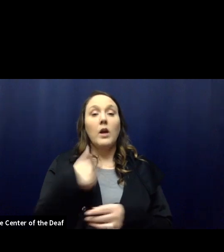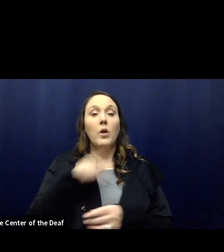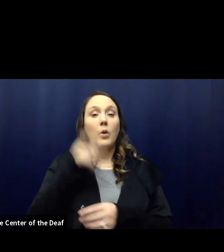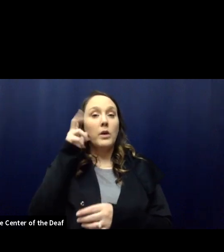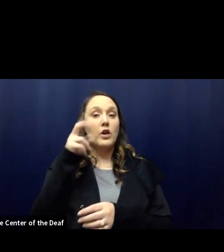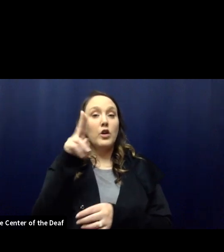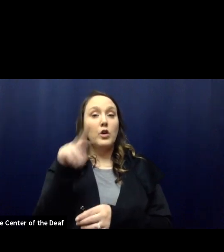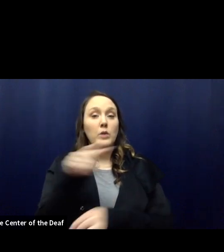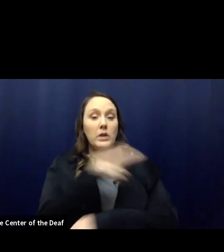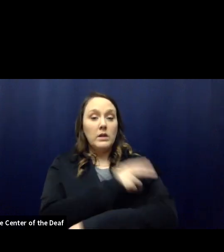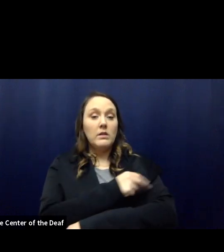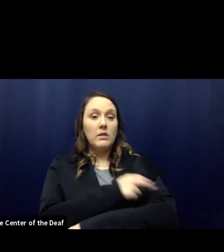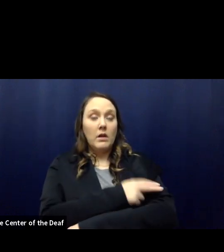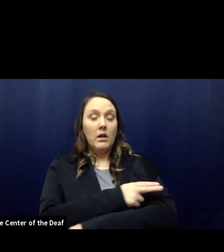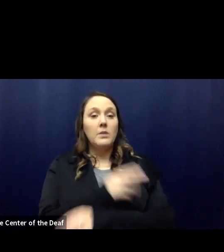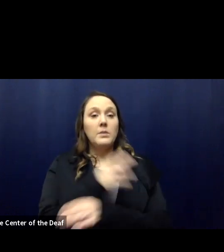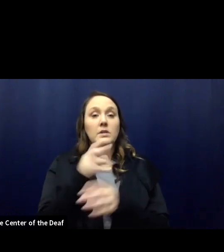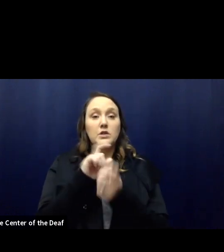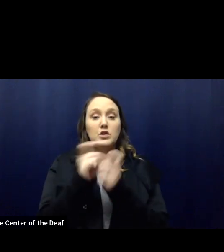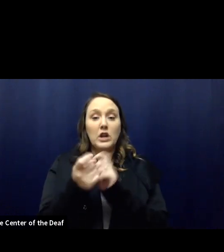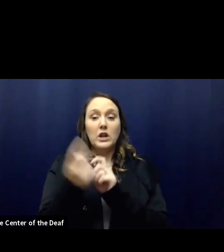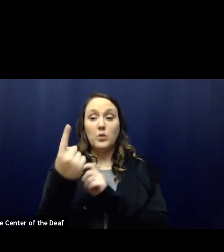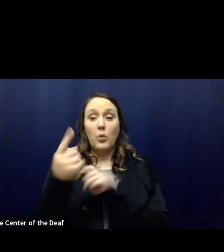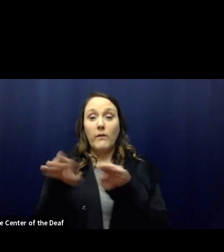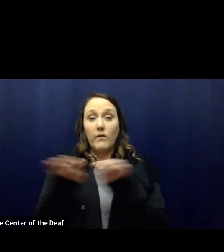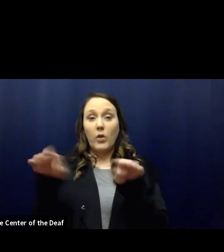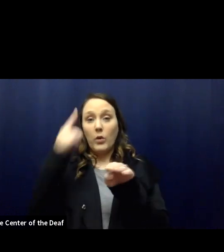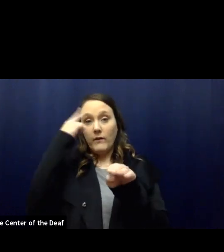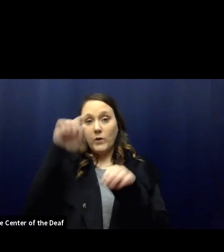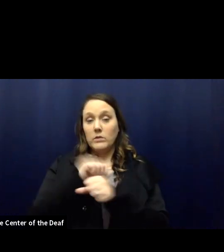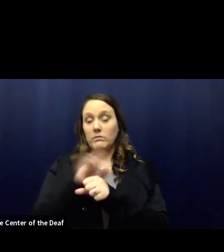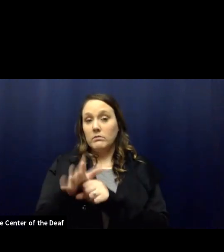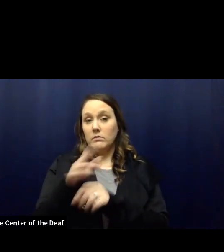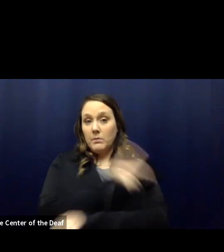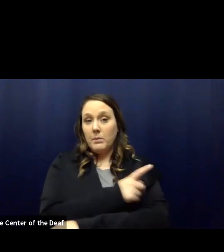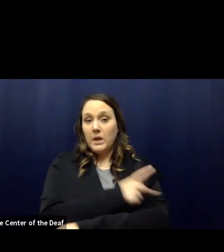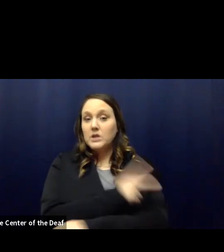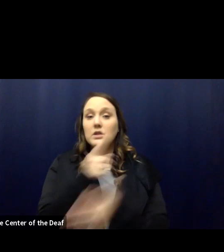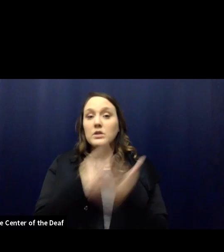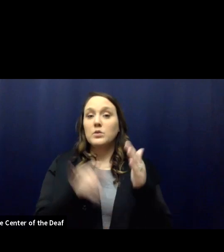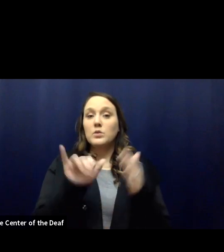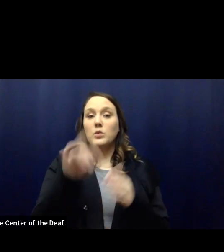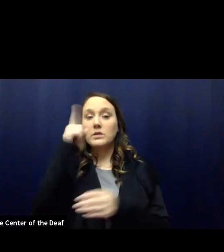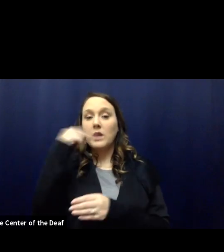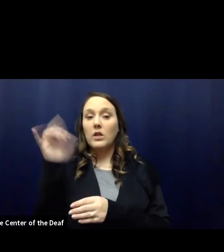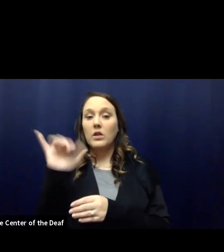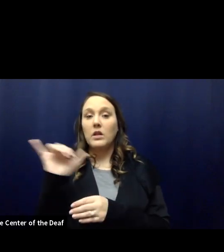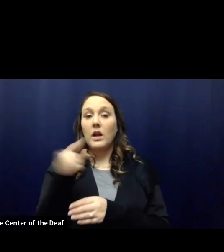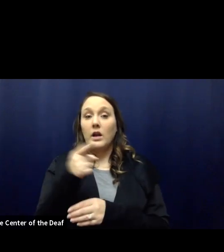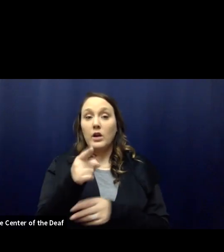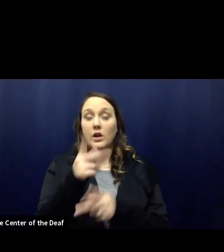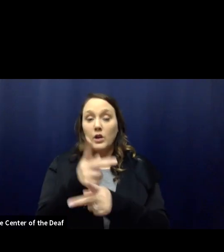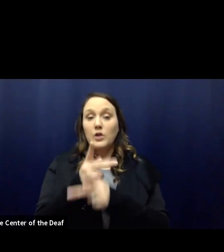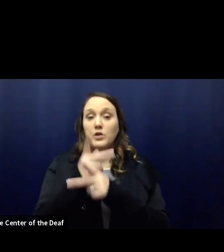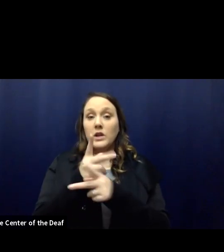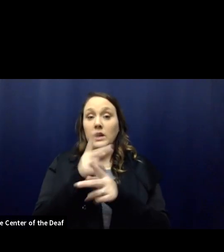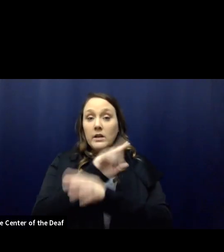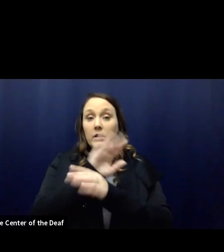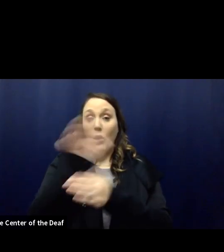has converted an entire floor for COVID-19 patients. What does that look like right now? And are you treating patients of all